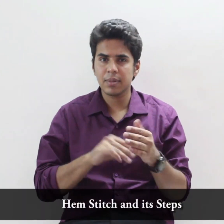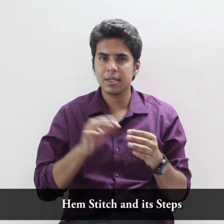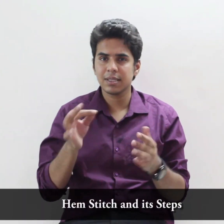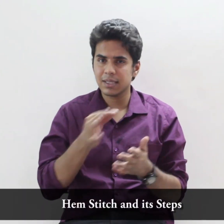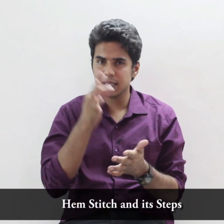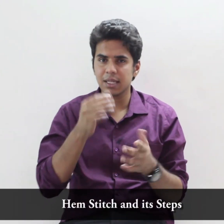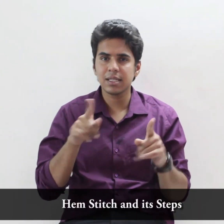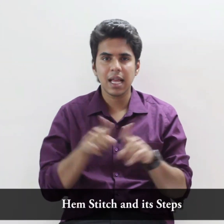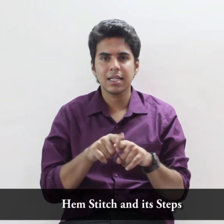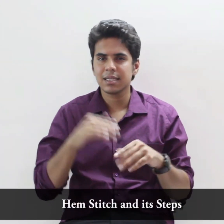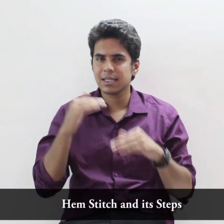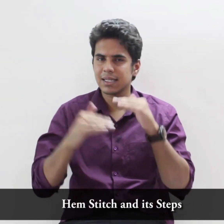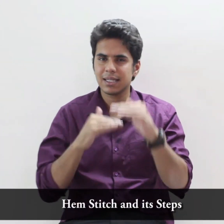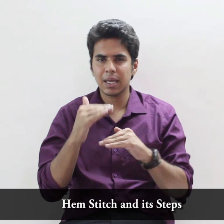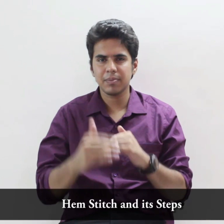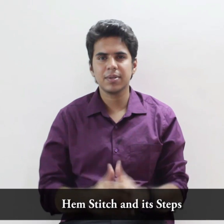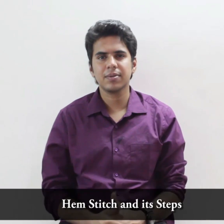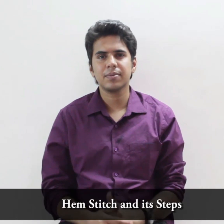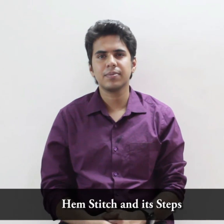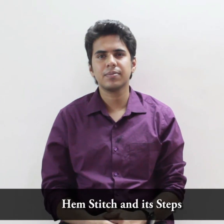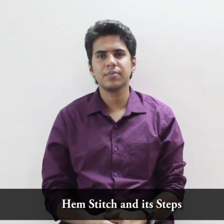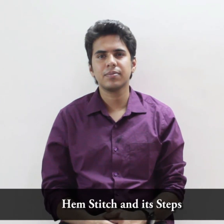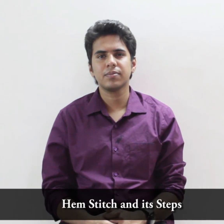Hem stitch and its steps.